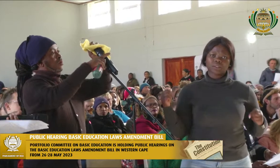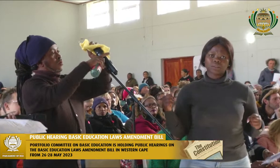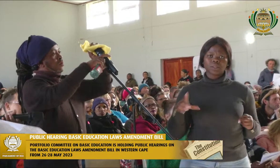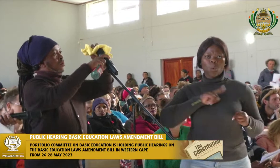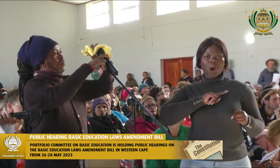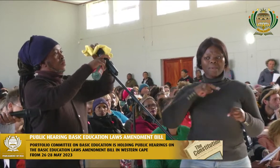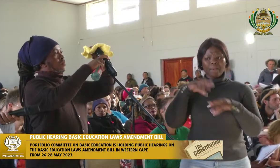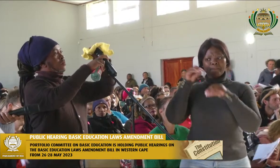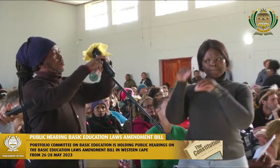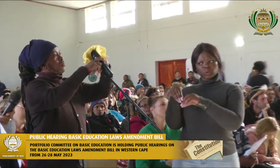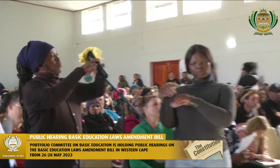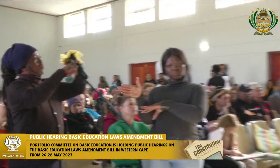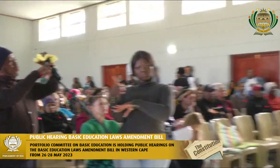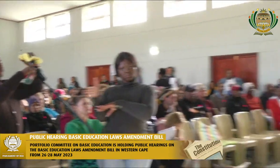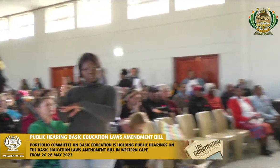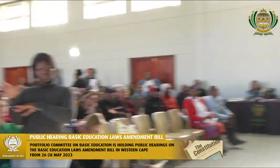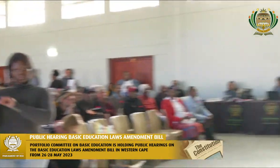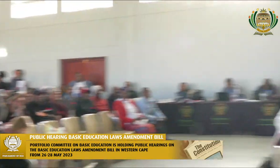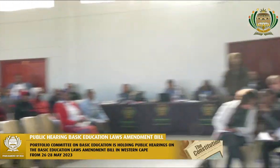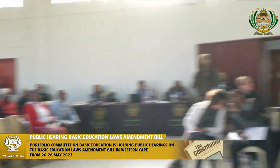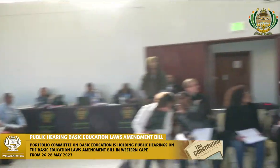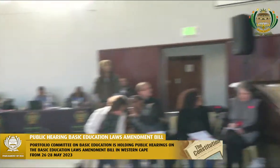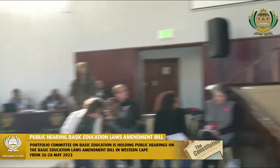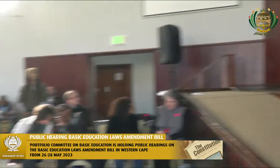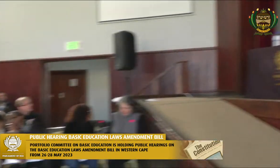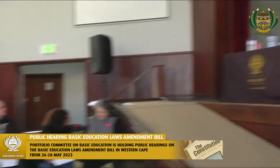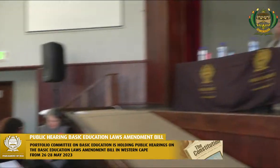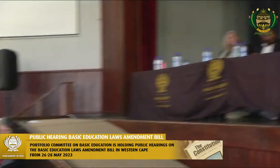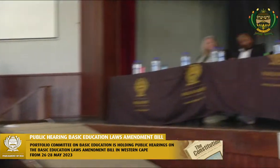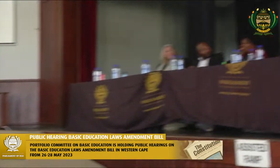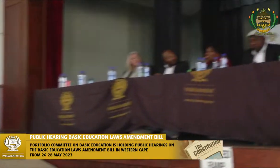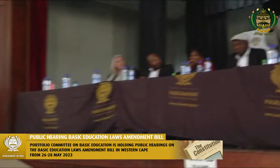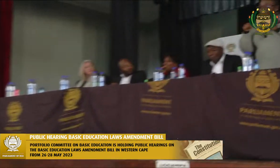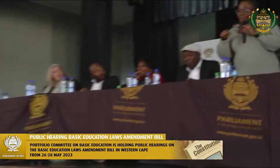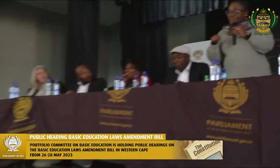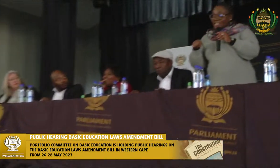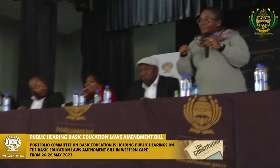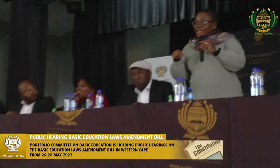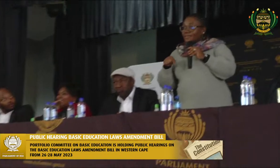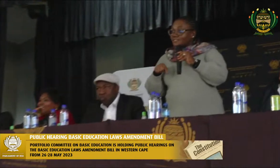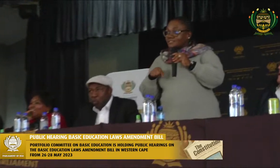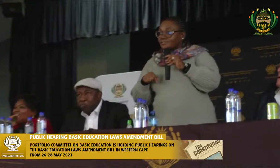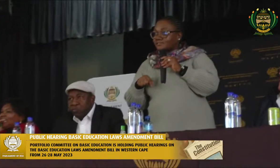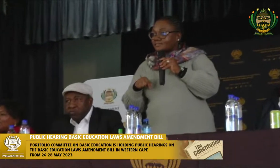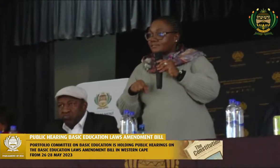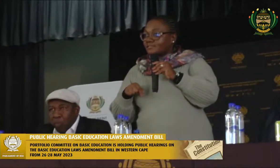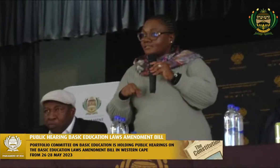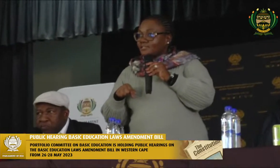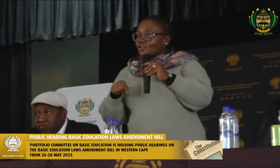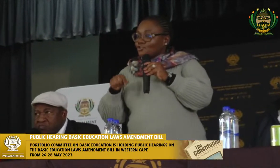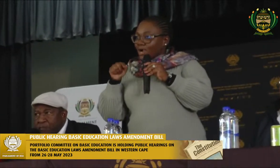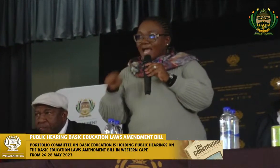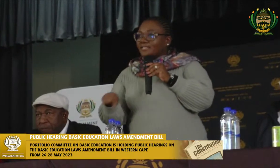I did not put an emblem of the ANC outside, and here I represent Parliament.